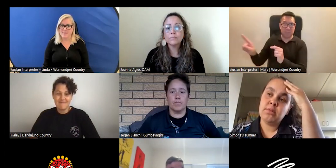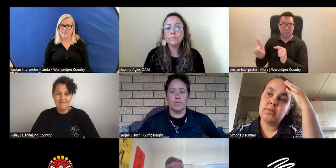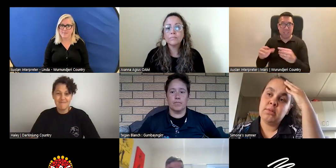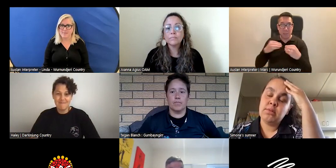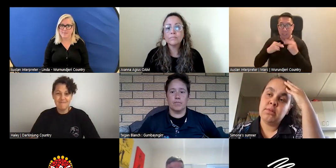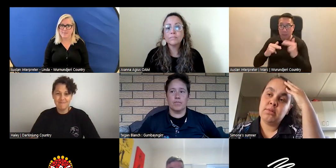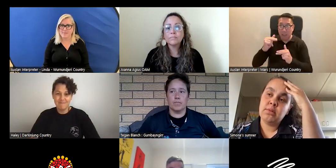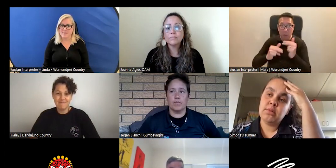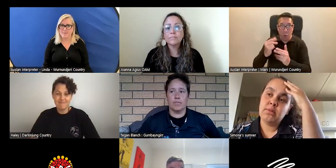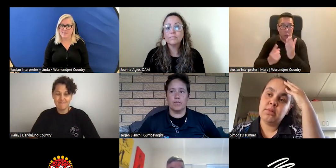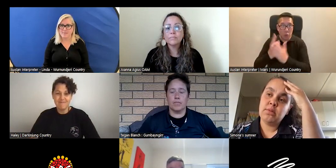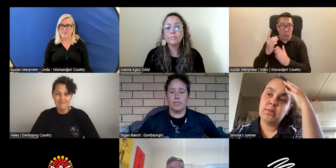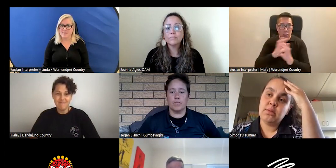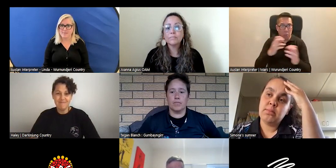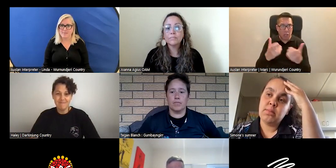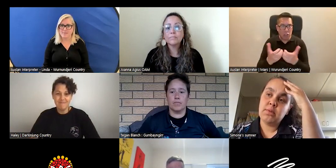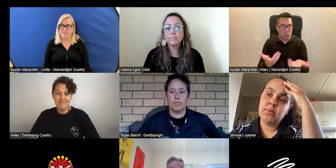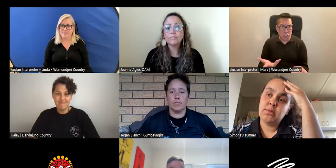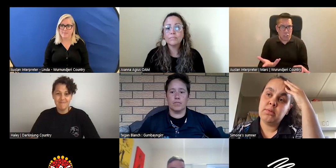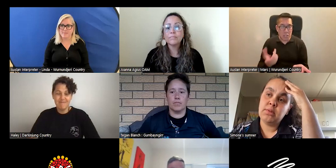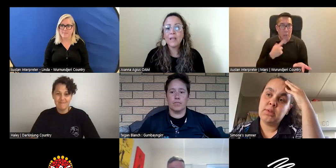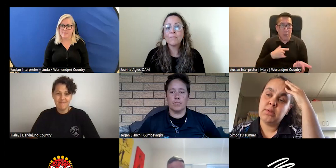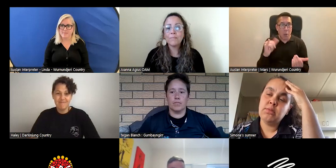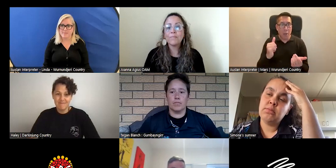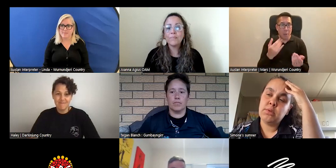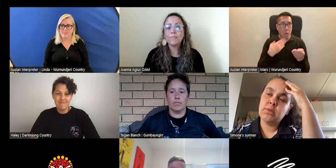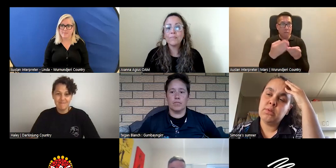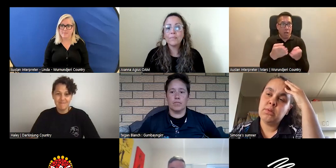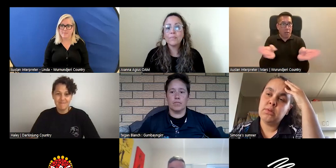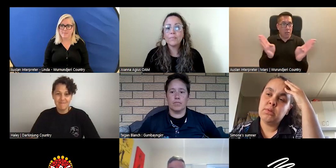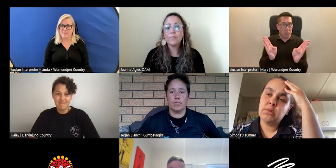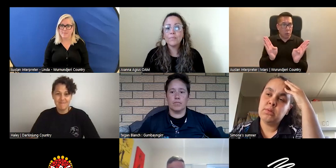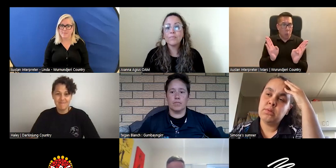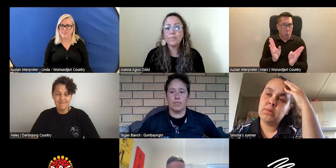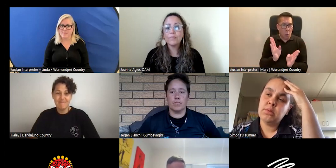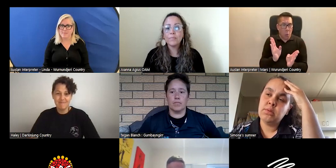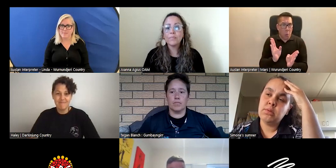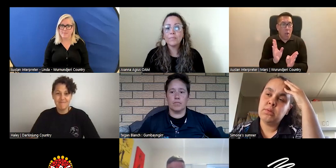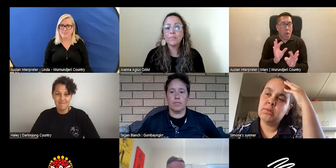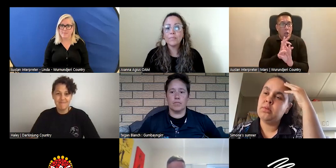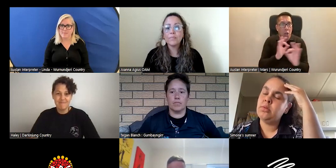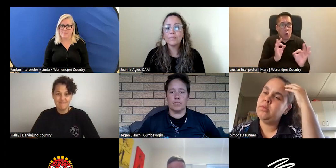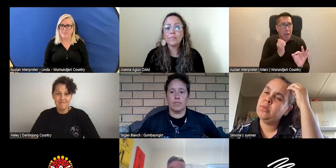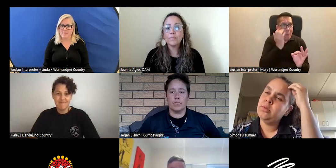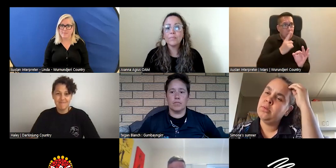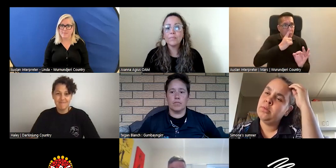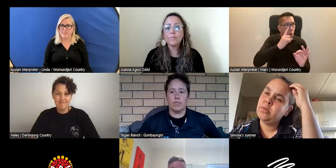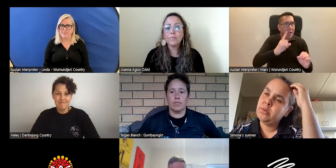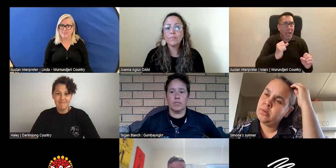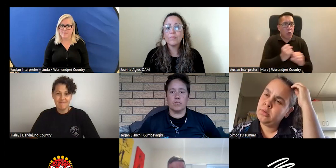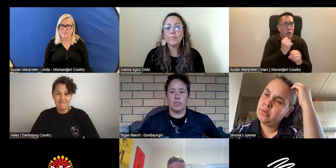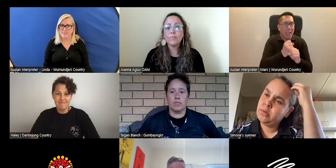development opportunities, you know, because we might be more vast. And not only that, non-Aboriginal people can't create